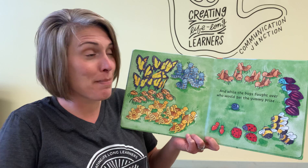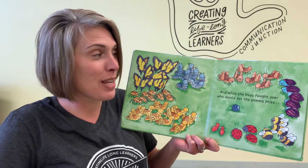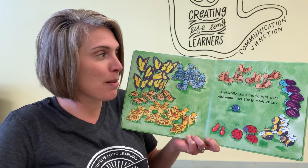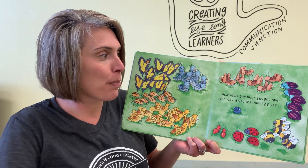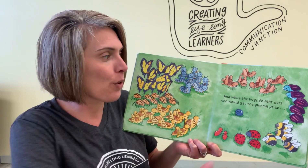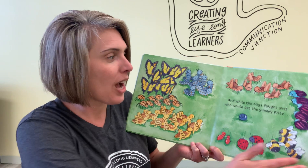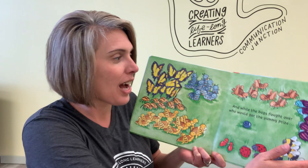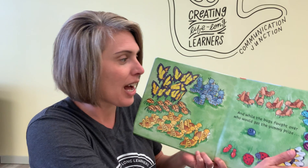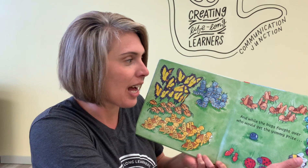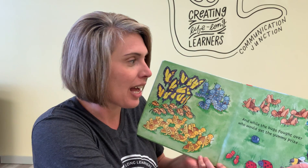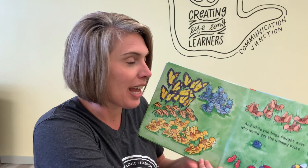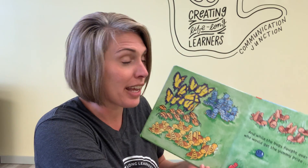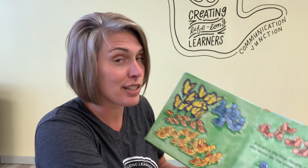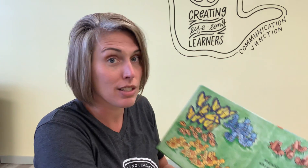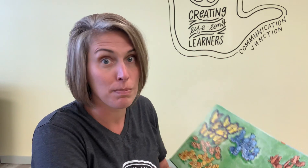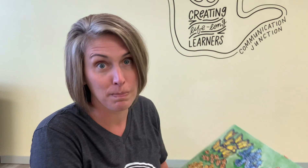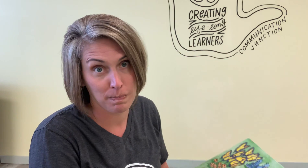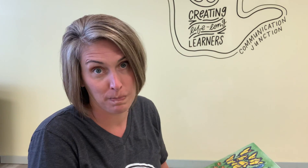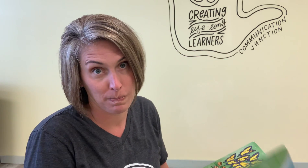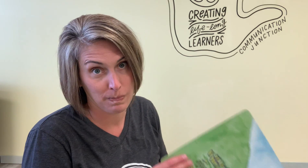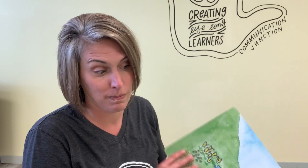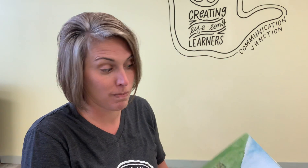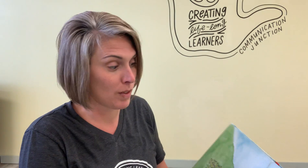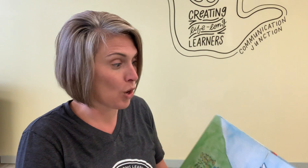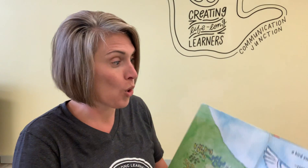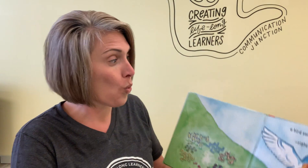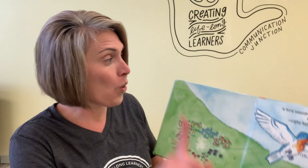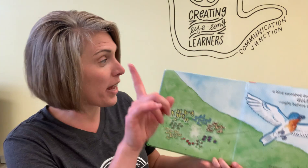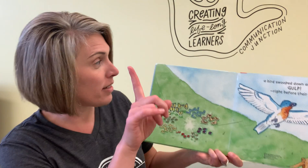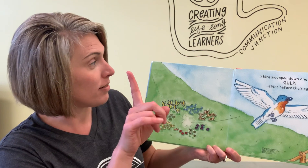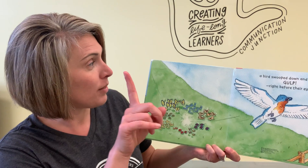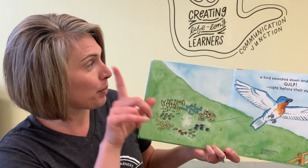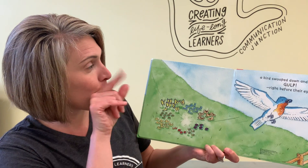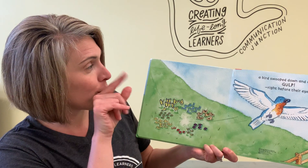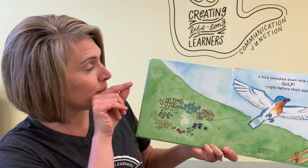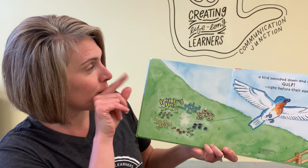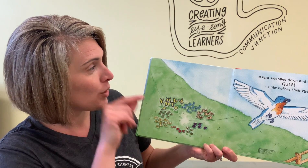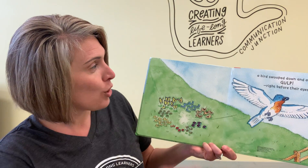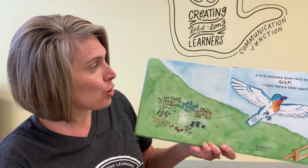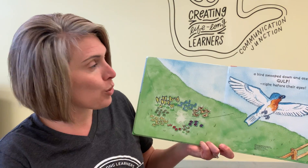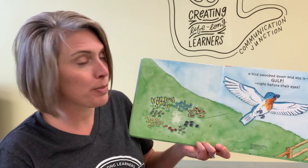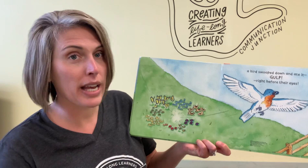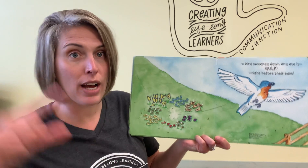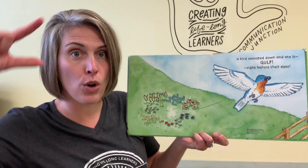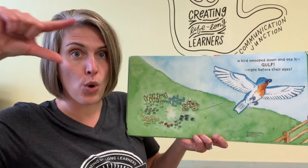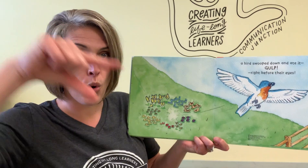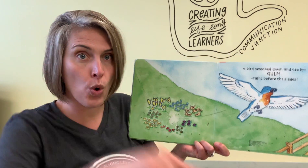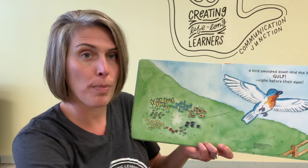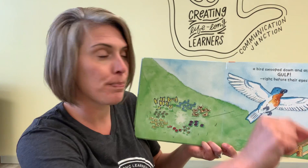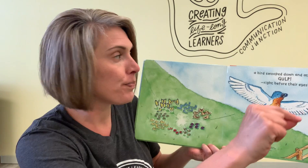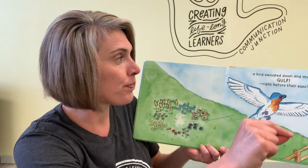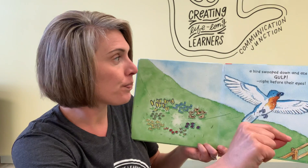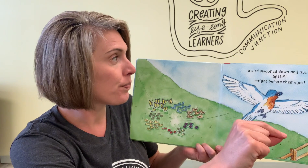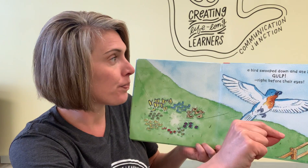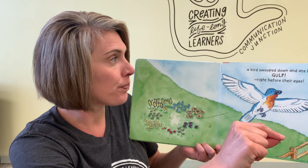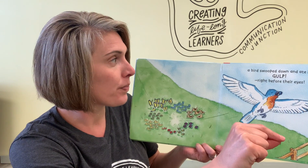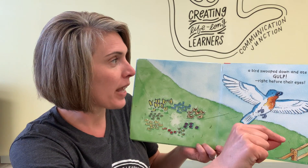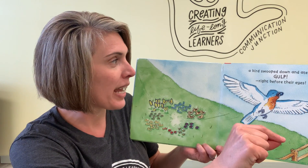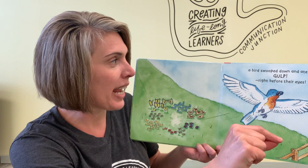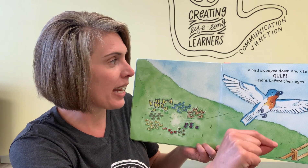yummy prize, one bird swooped down, whoop, and ate